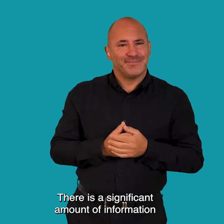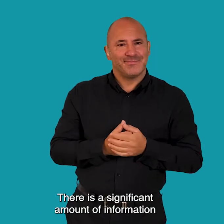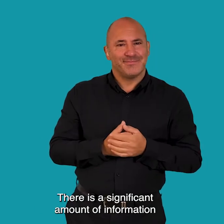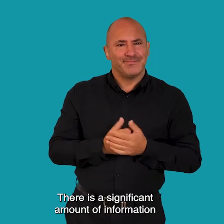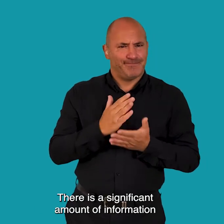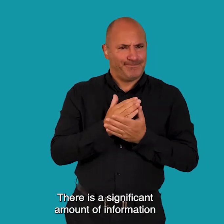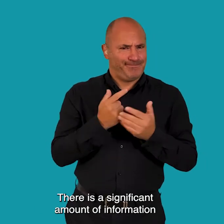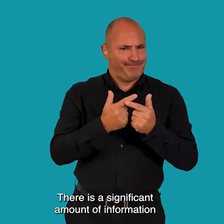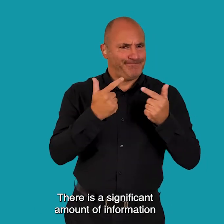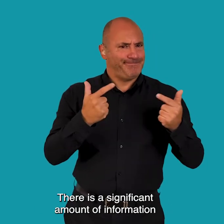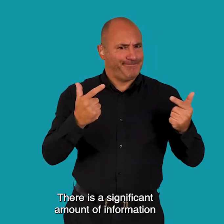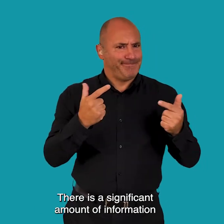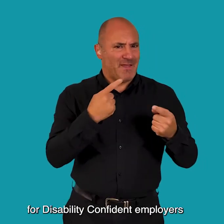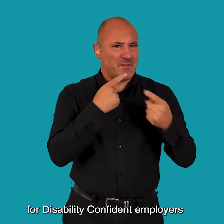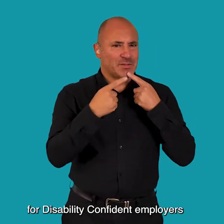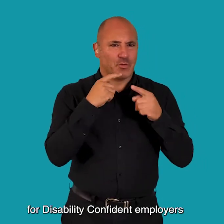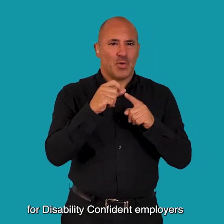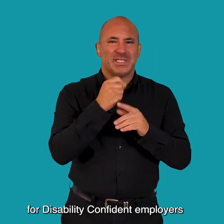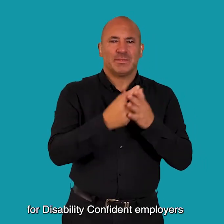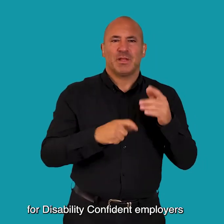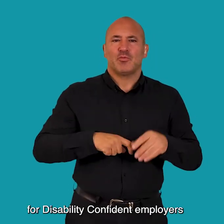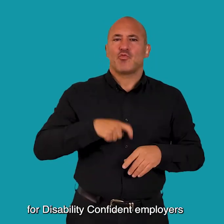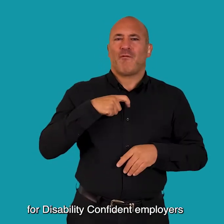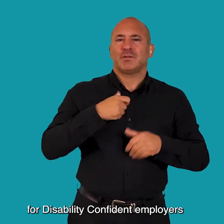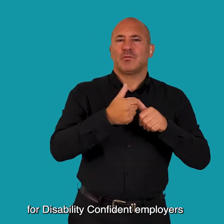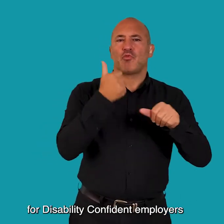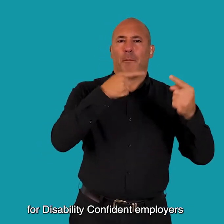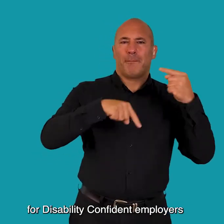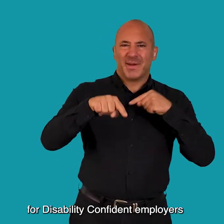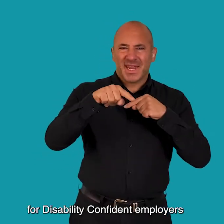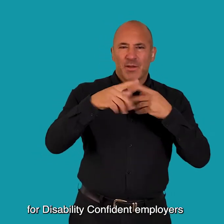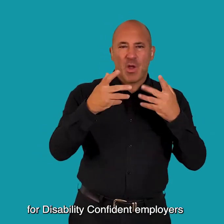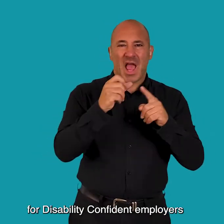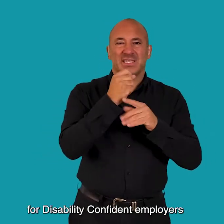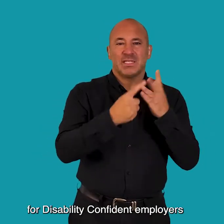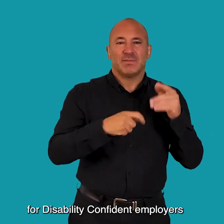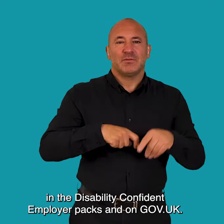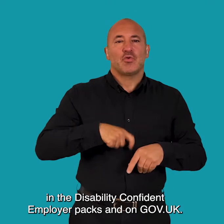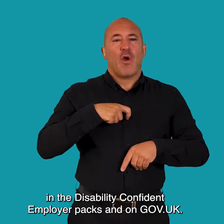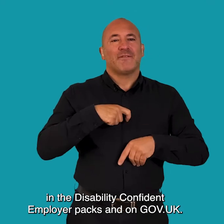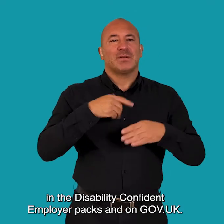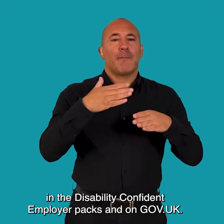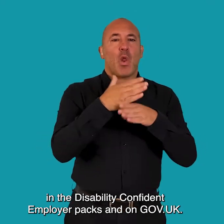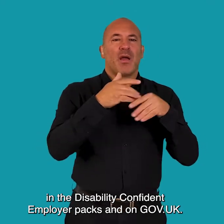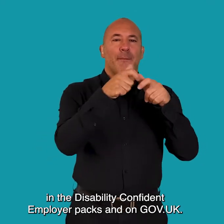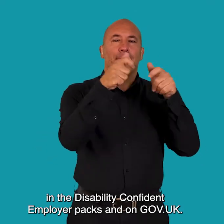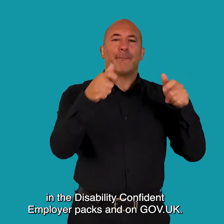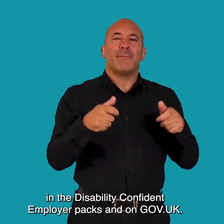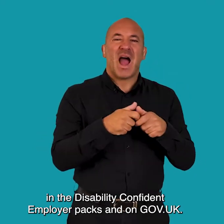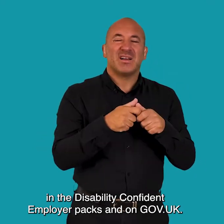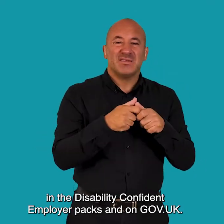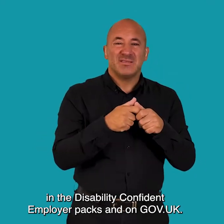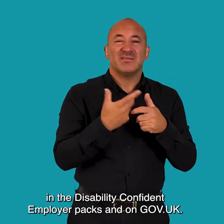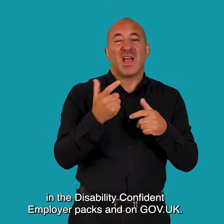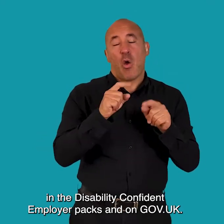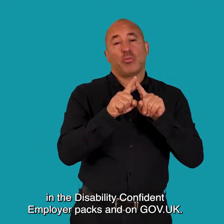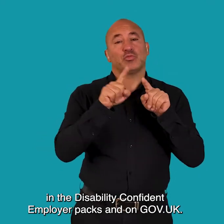is a significant amount of information for Disability Confident employers in the Disability Confident Employer Packs and